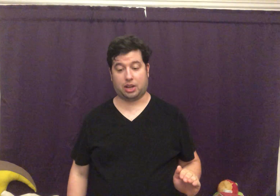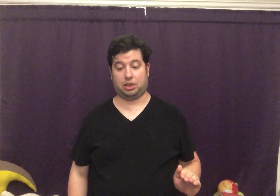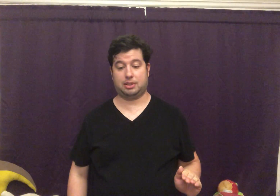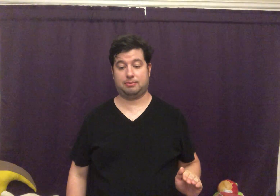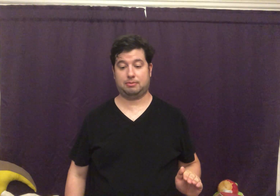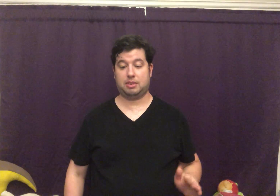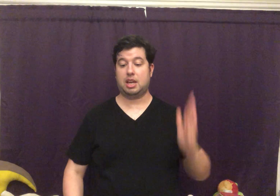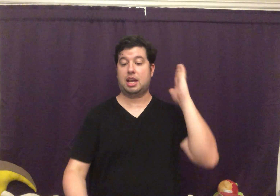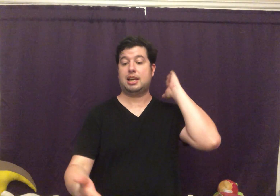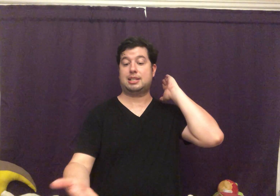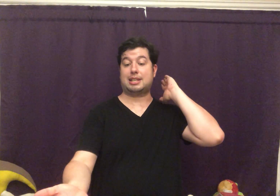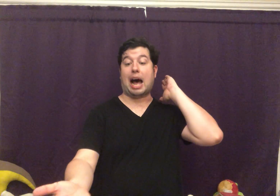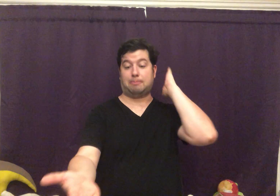Child. Stopped.